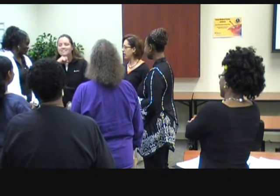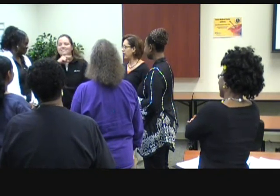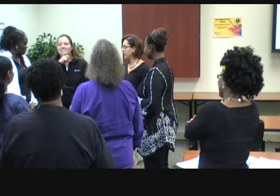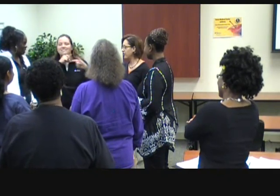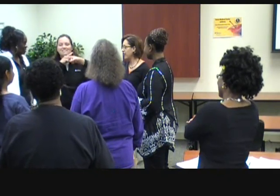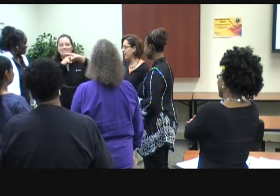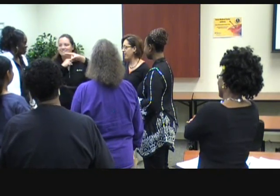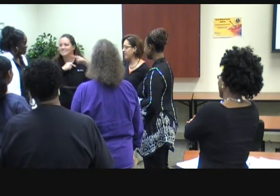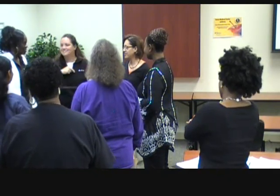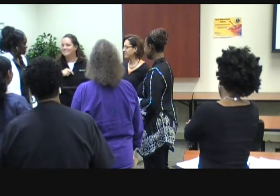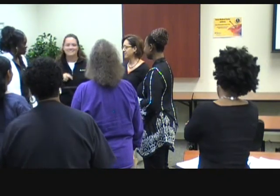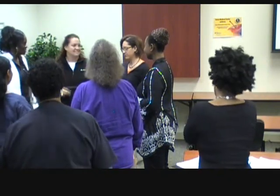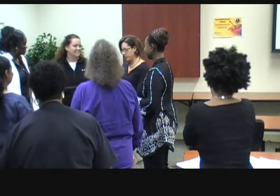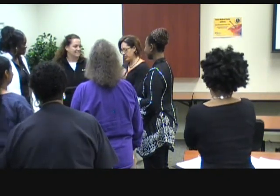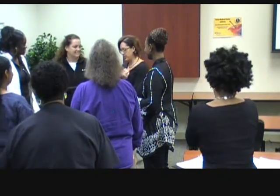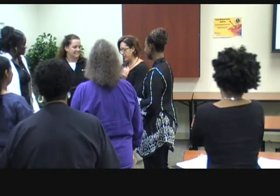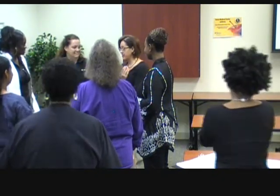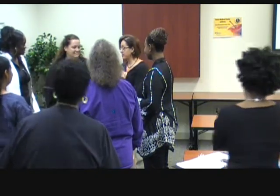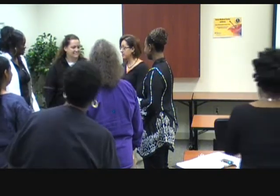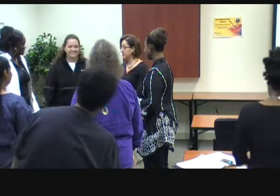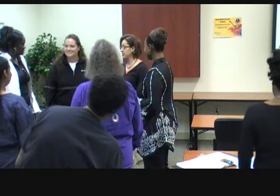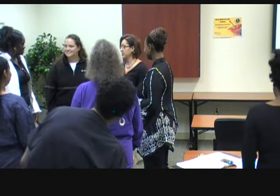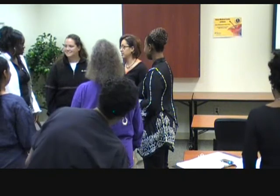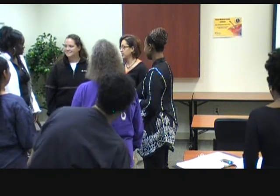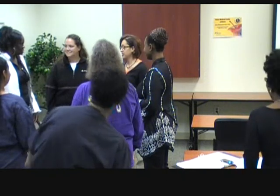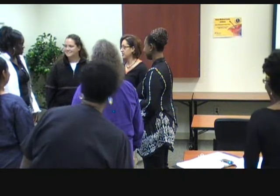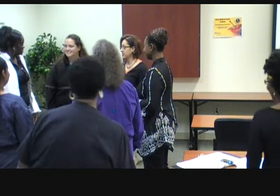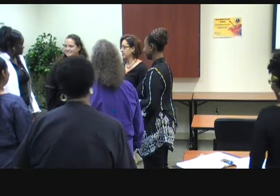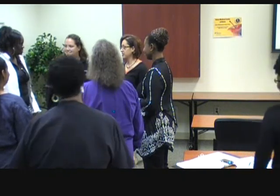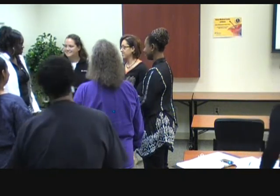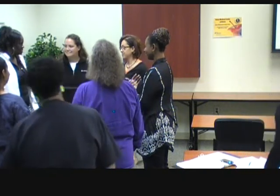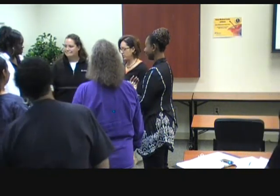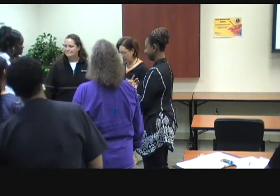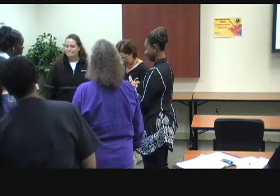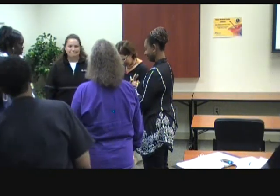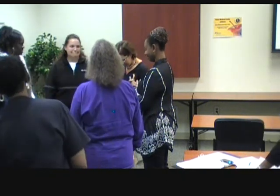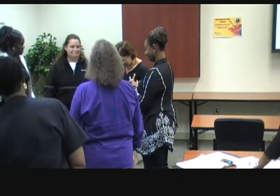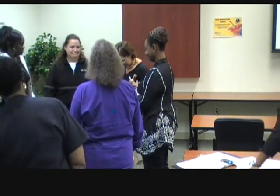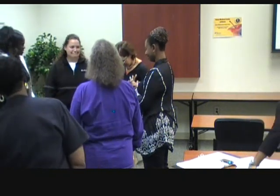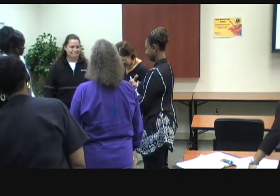Oh, you're out. Did this. So,